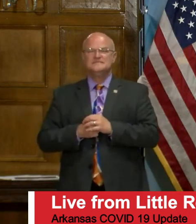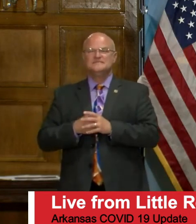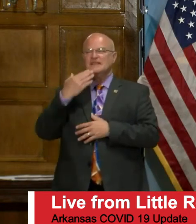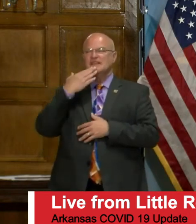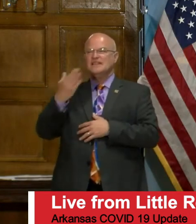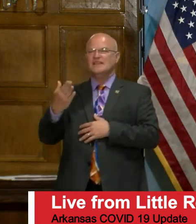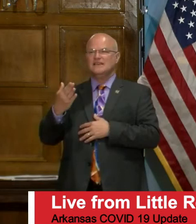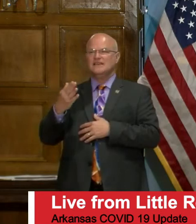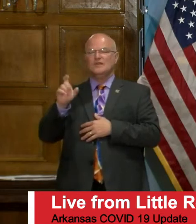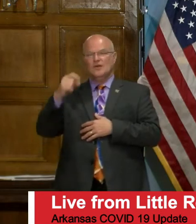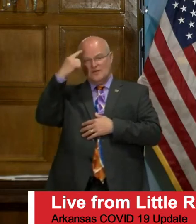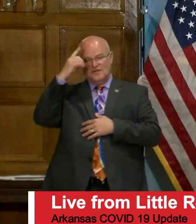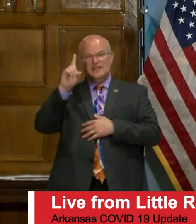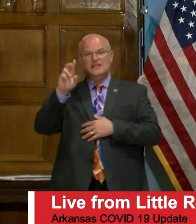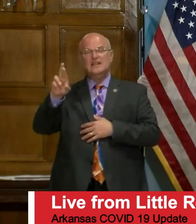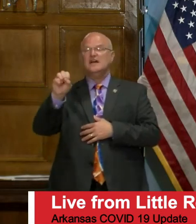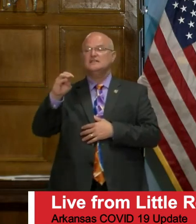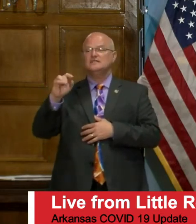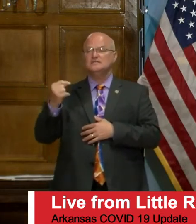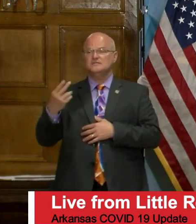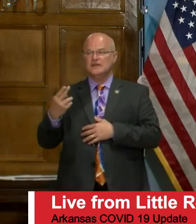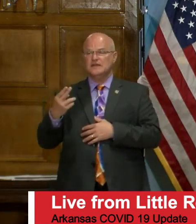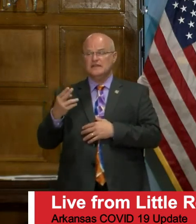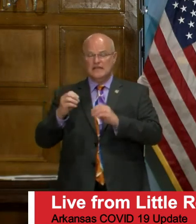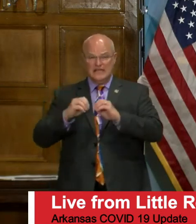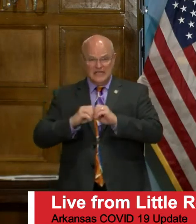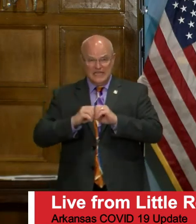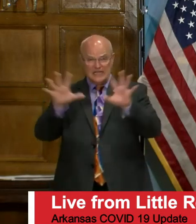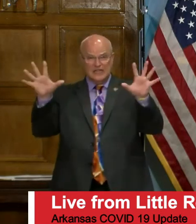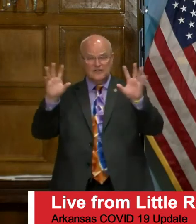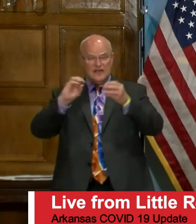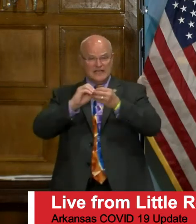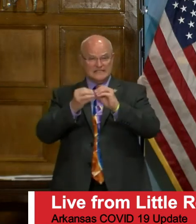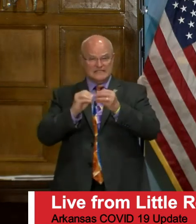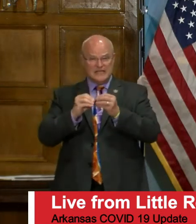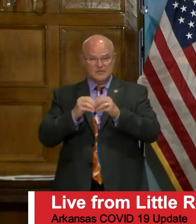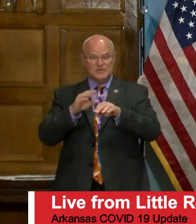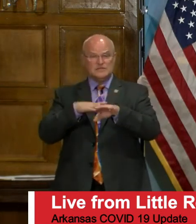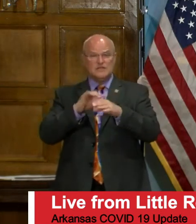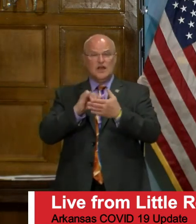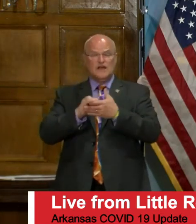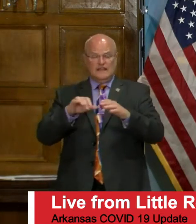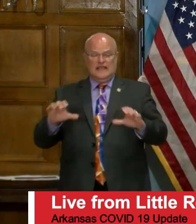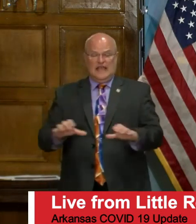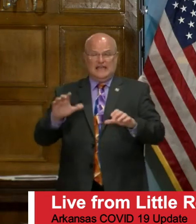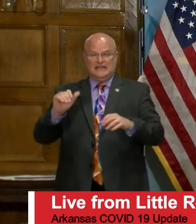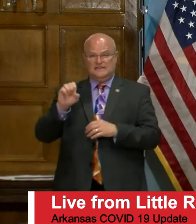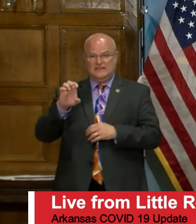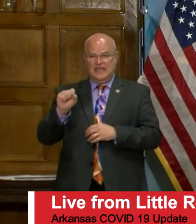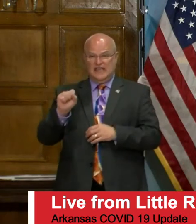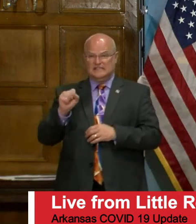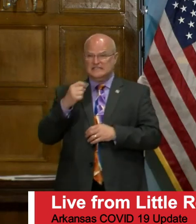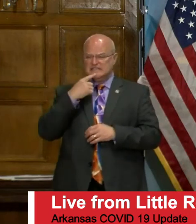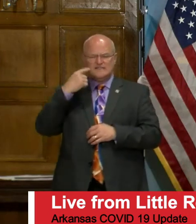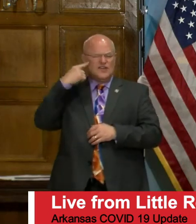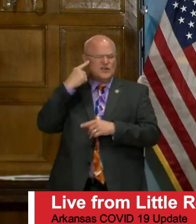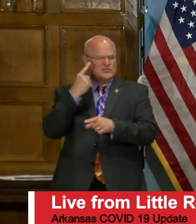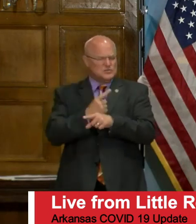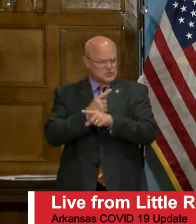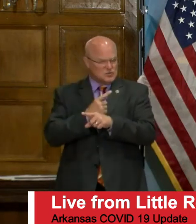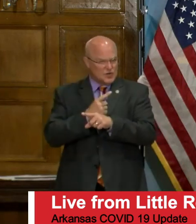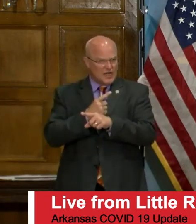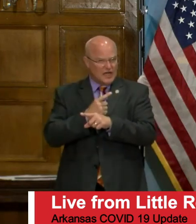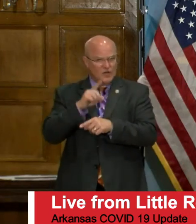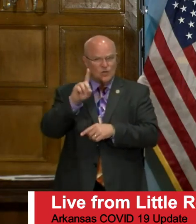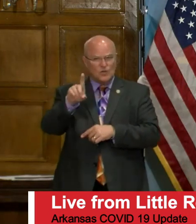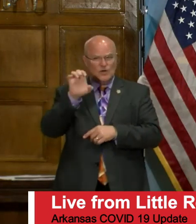Thank you. A question for Dr. Smith. If he clarified the numbers on the active cases, because if I heard you right, Dr.